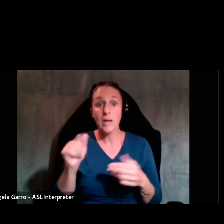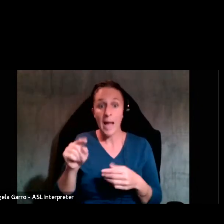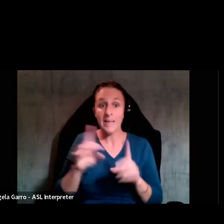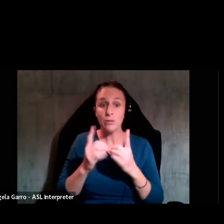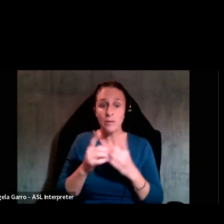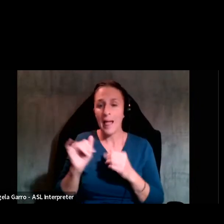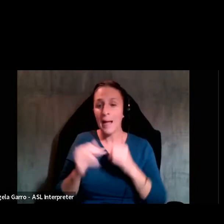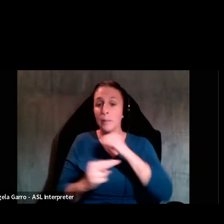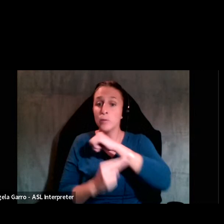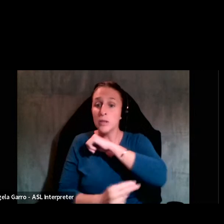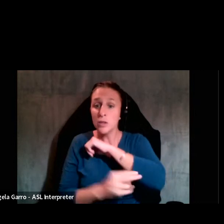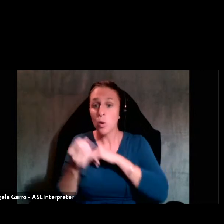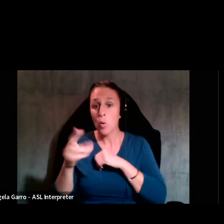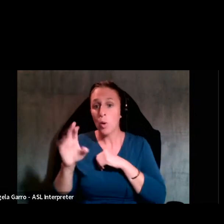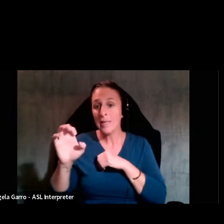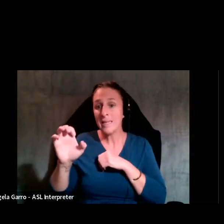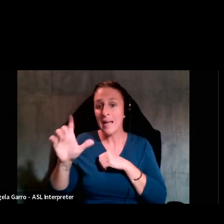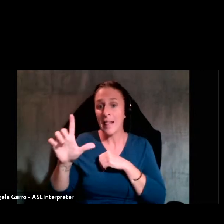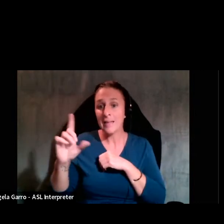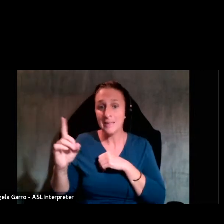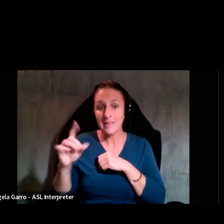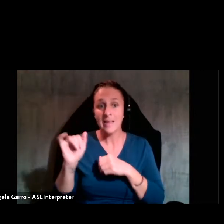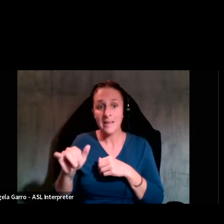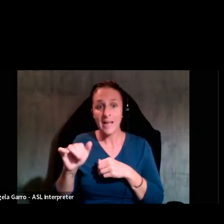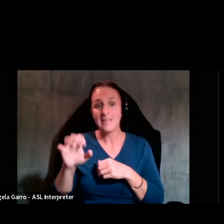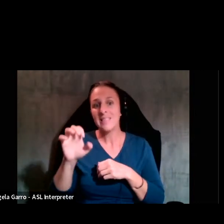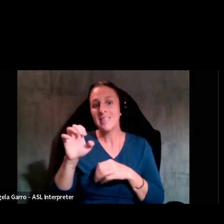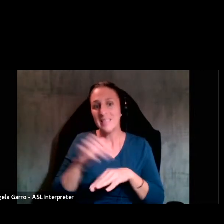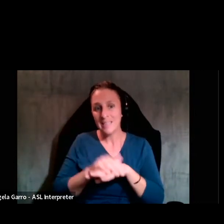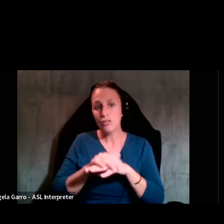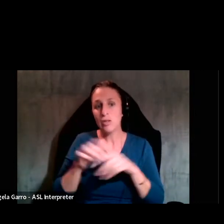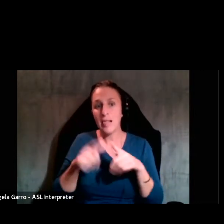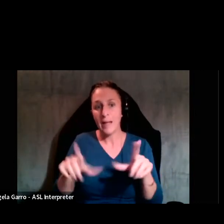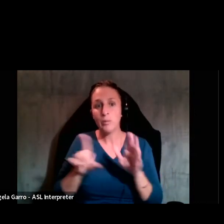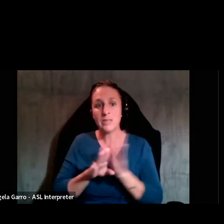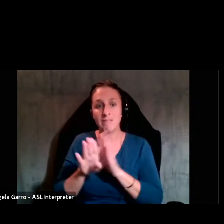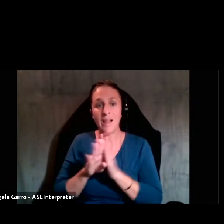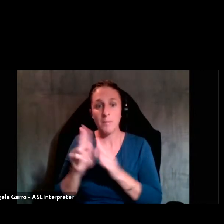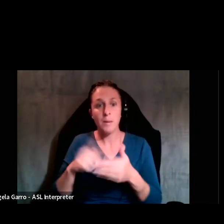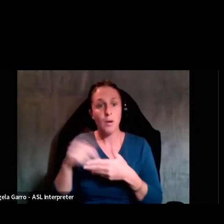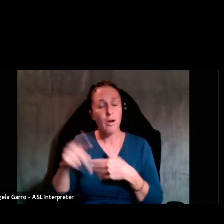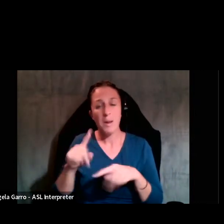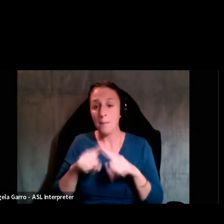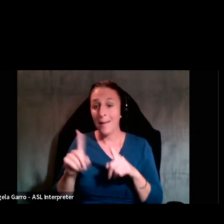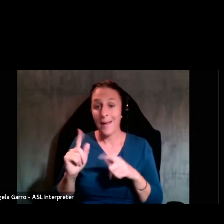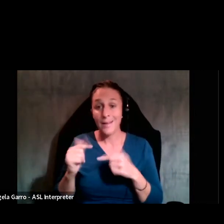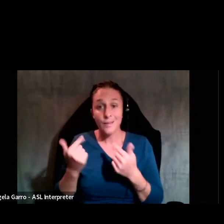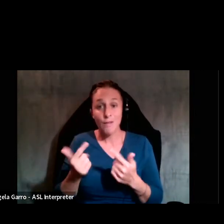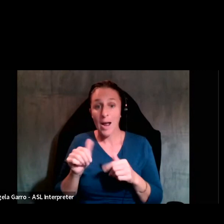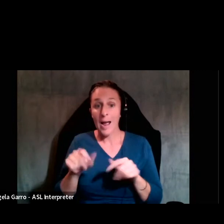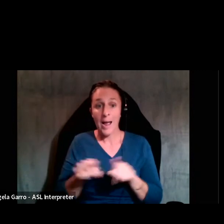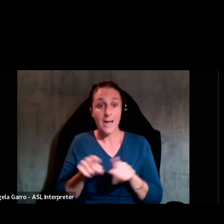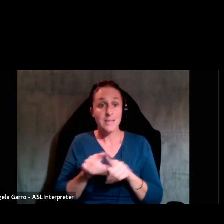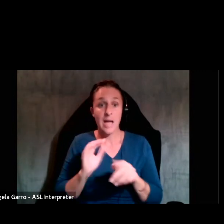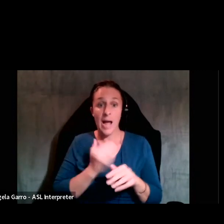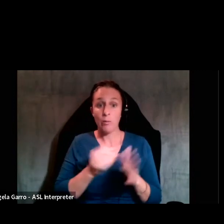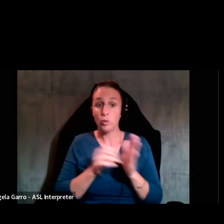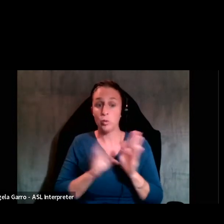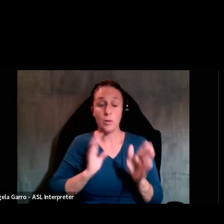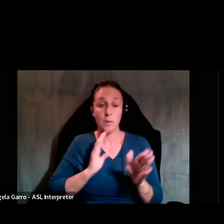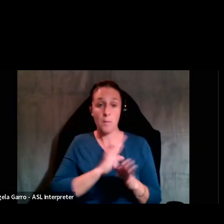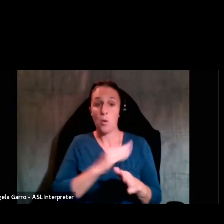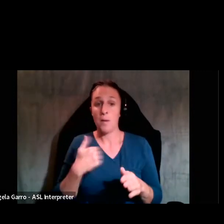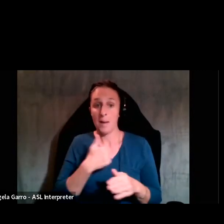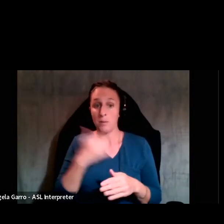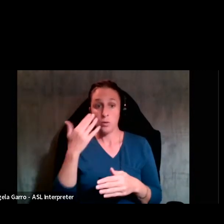the ELD program, which is the English Language Development program. But as far as our student board members know, those